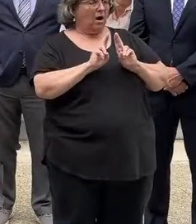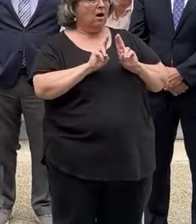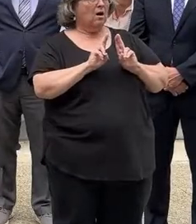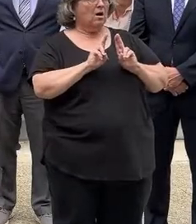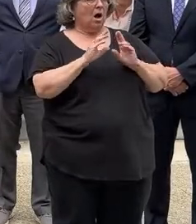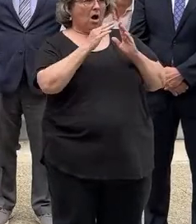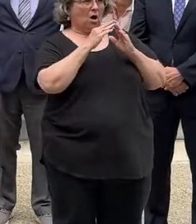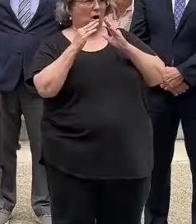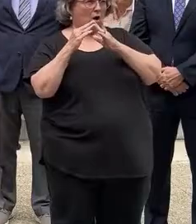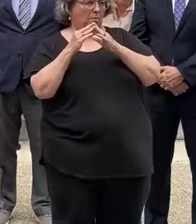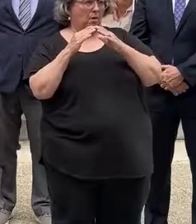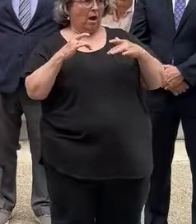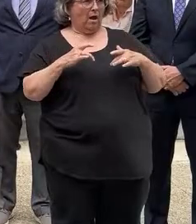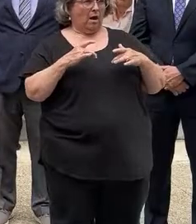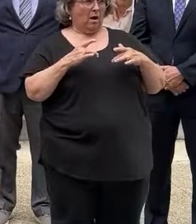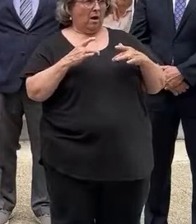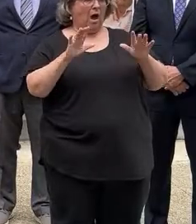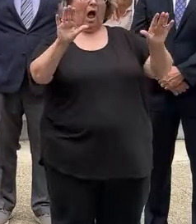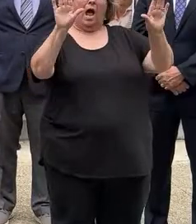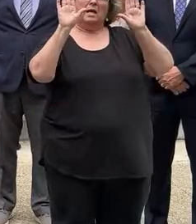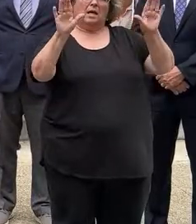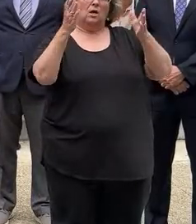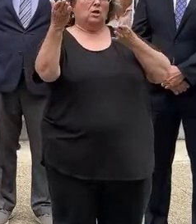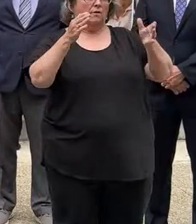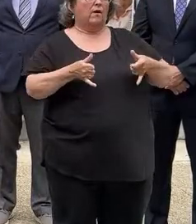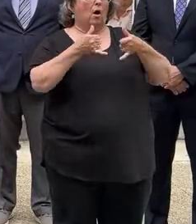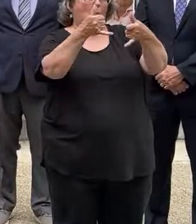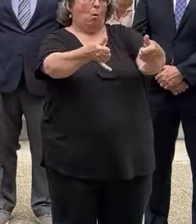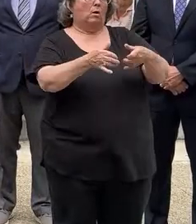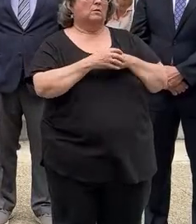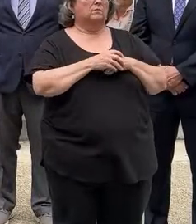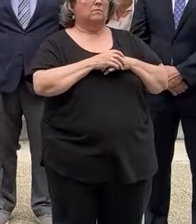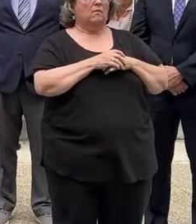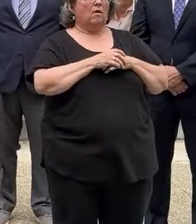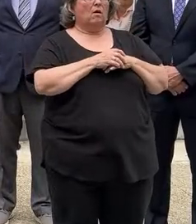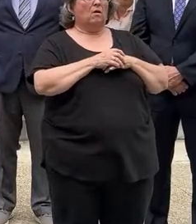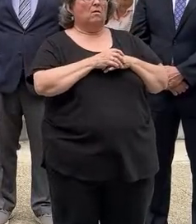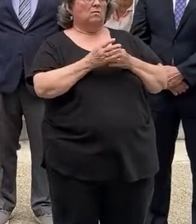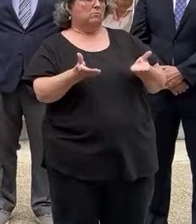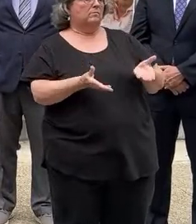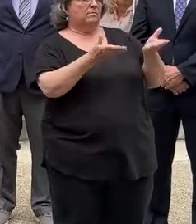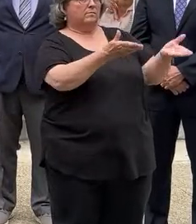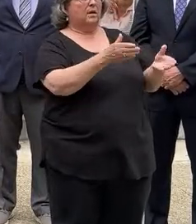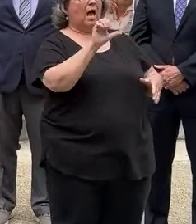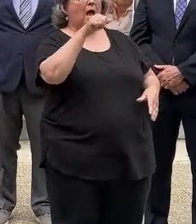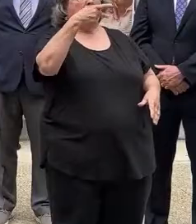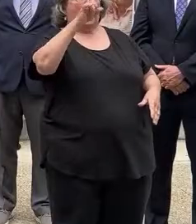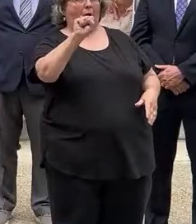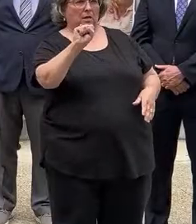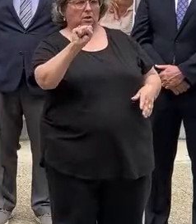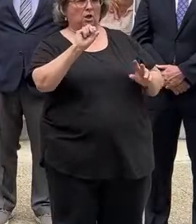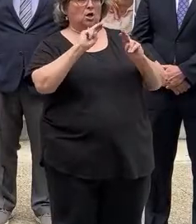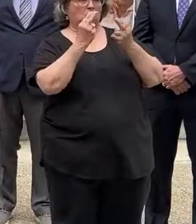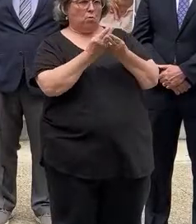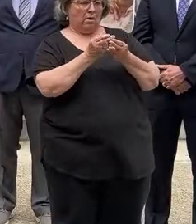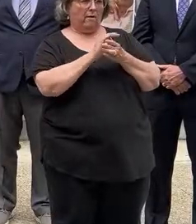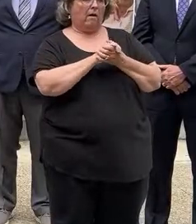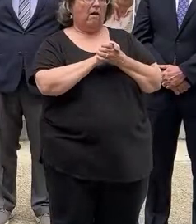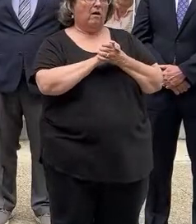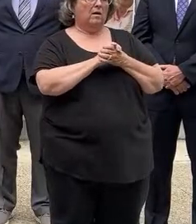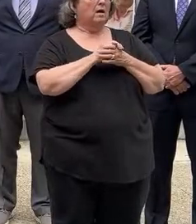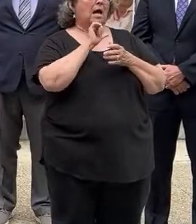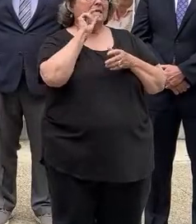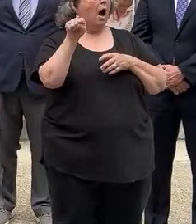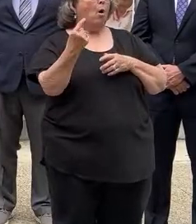honorable Community Exemplary Service Award goes to the Adult Protective Services Unit, who have